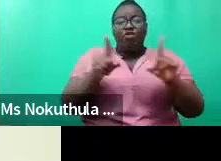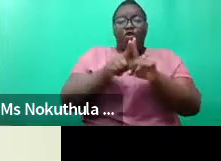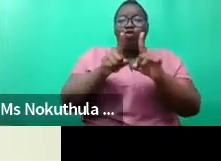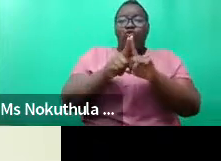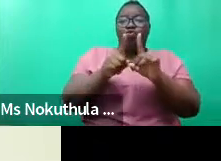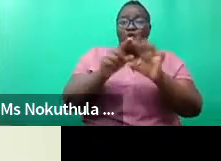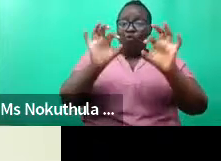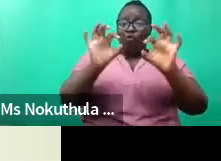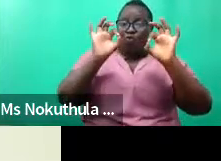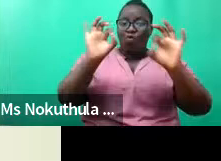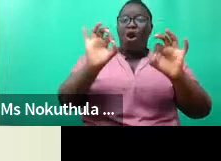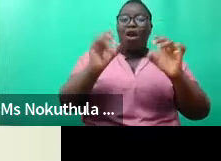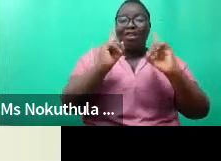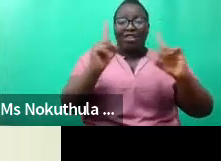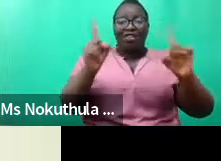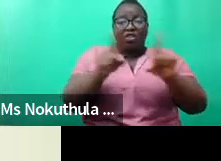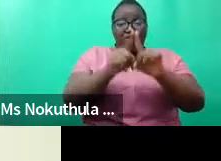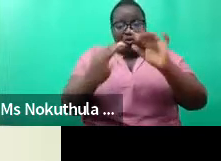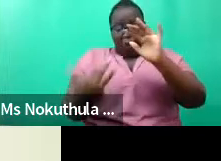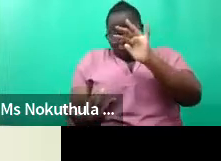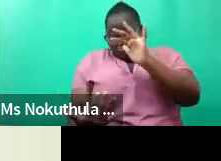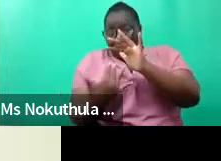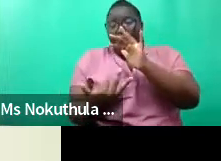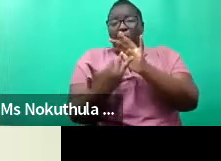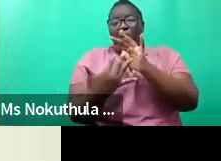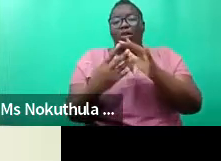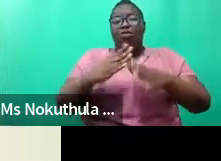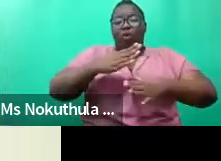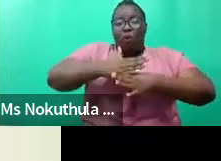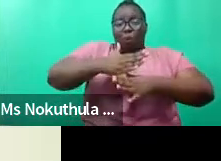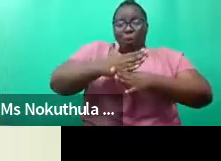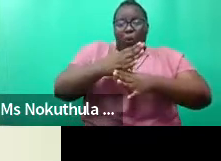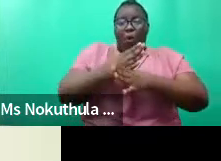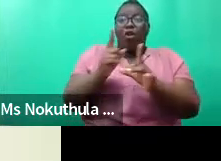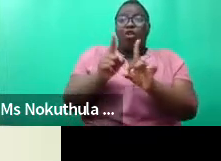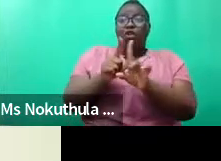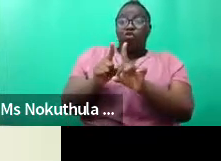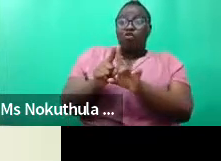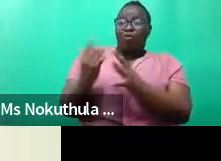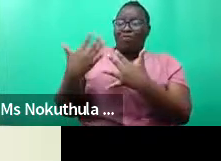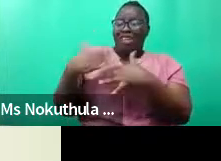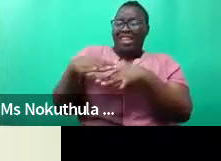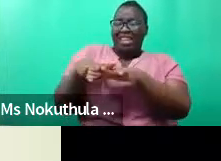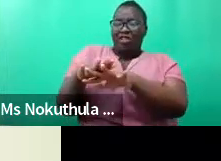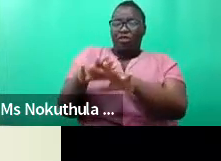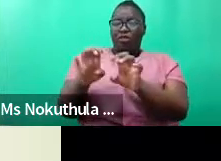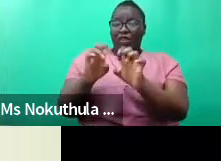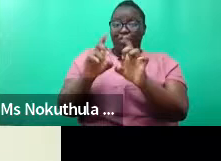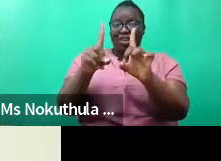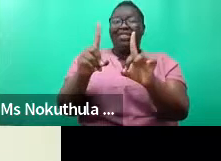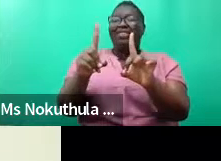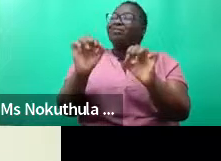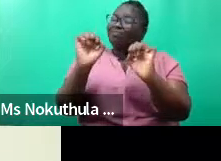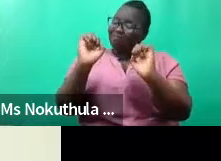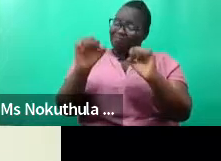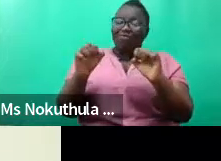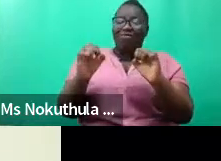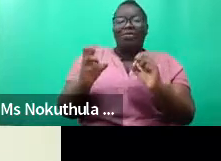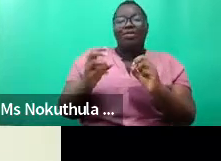passionate about the job. And inclusive education is the way to go.